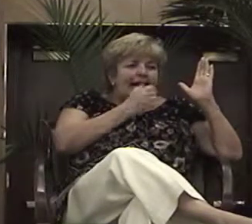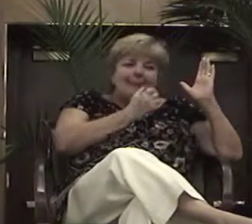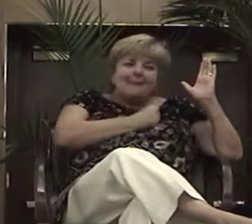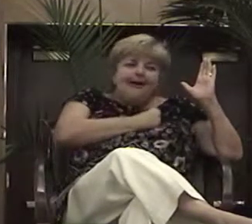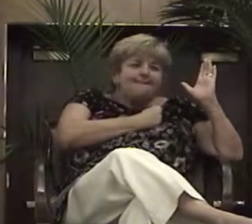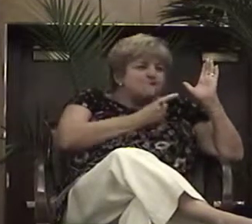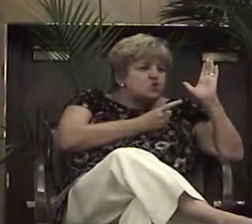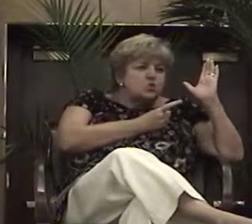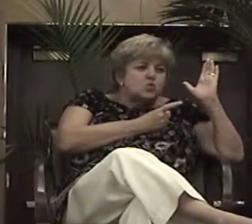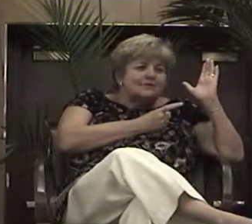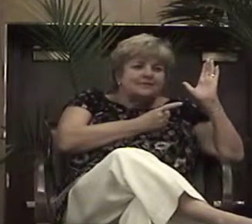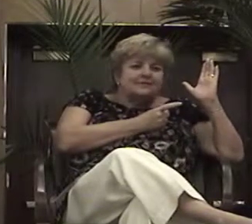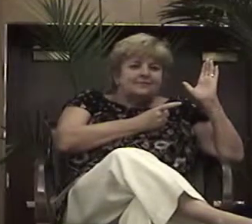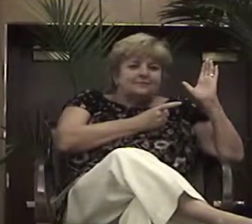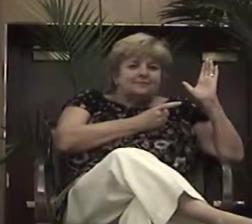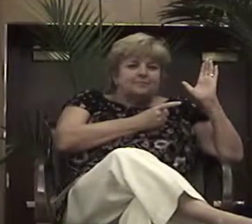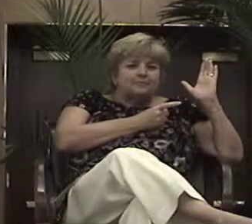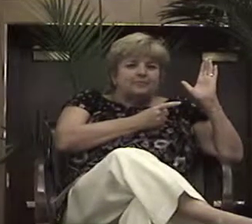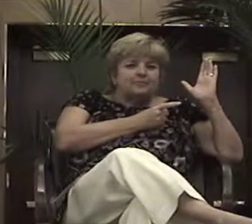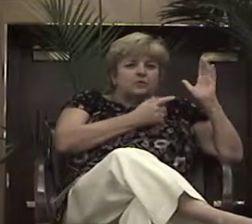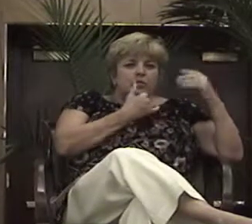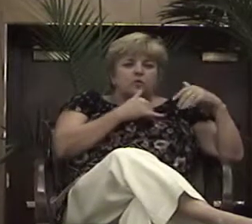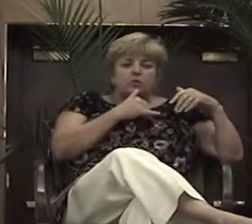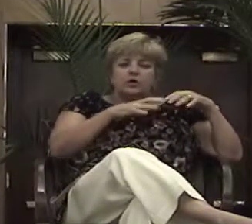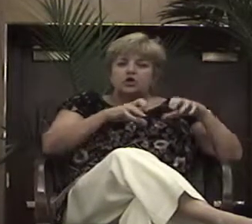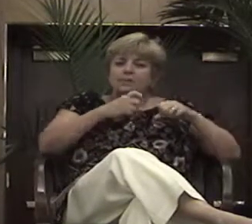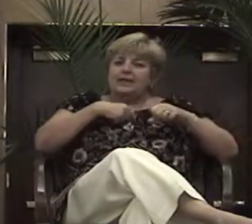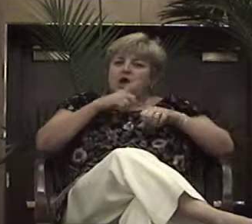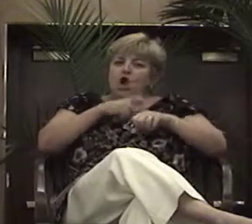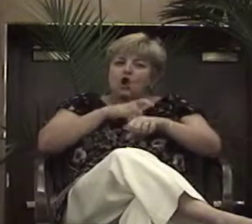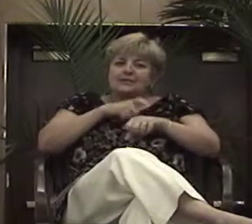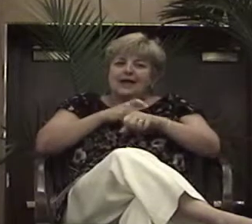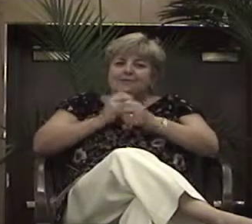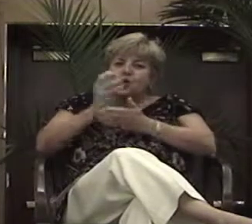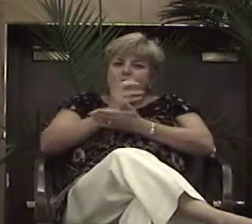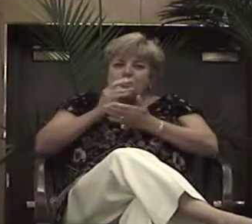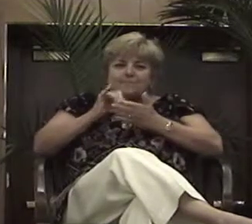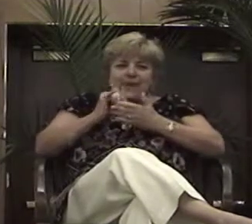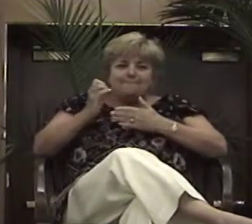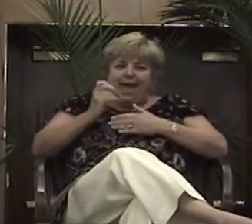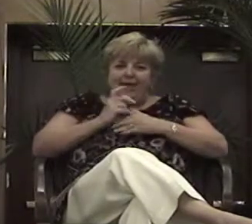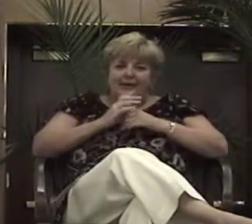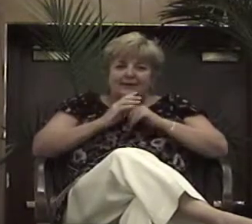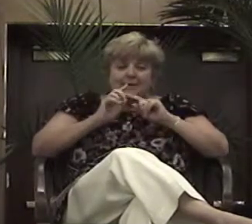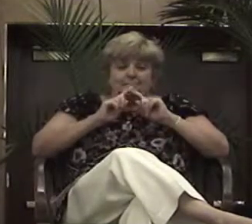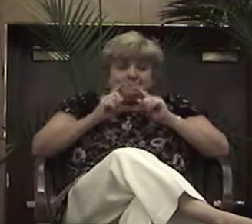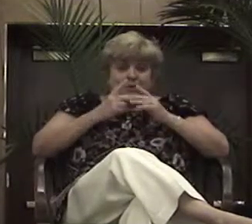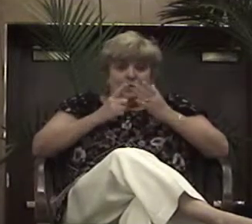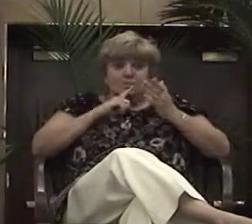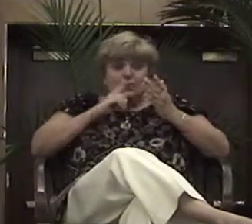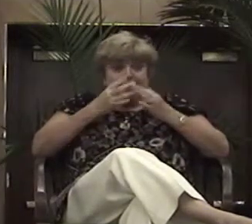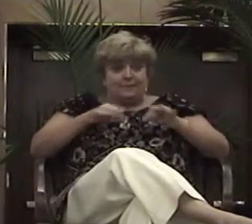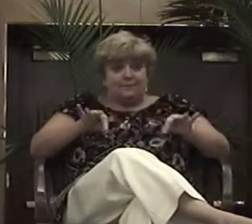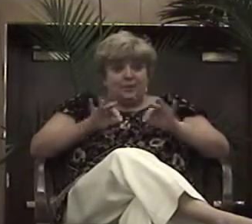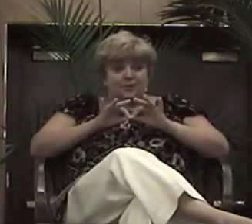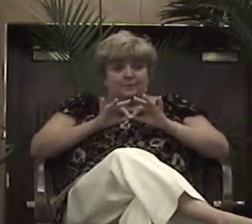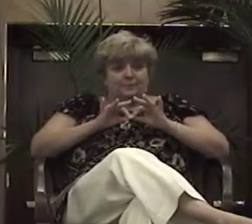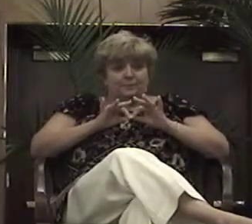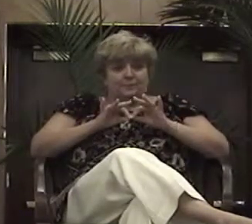It took a long time to get that back. But I'll tell you the crowning thing. So we were sitting beside her bed holding her